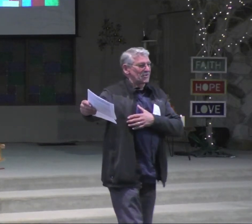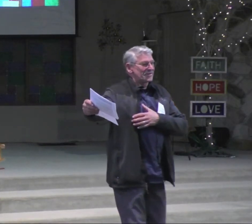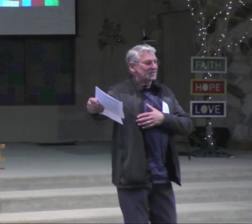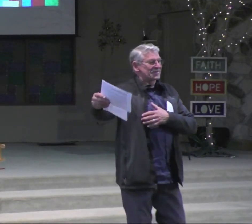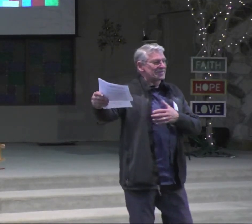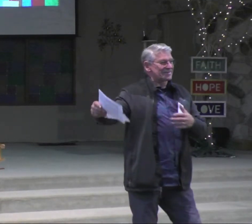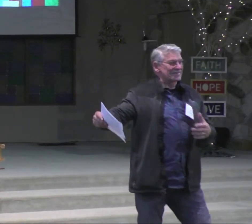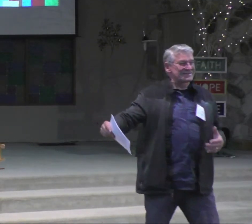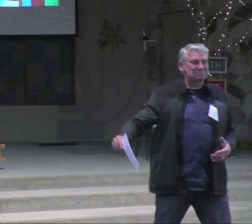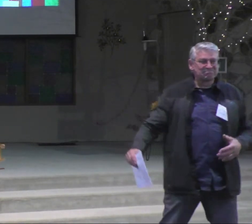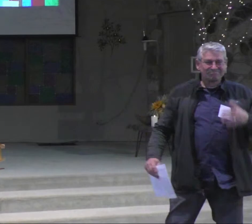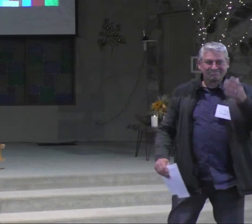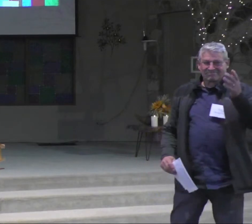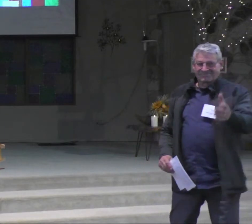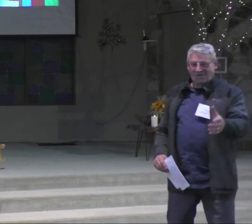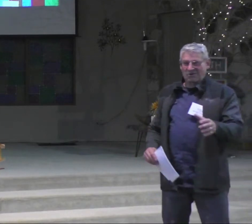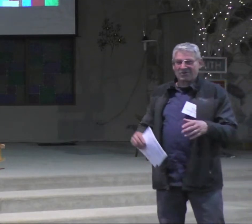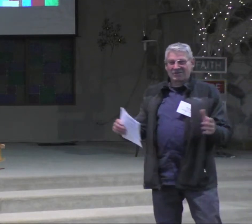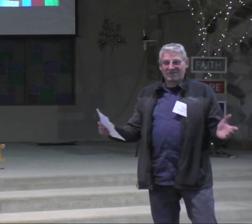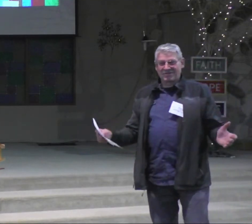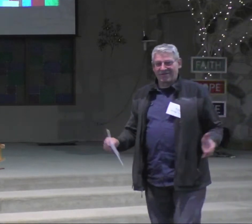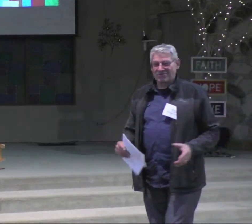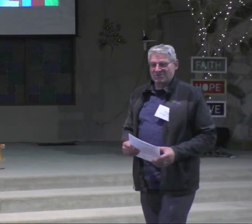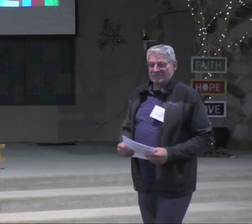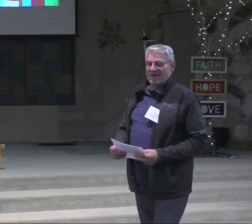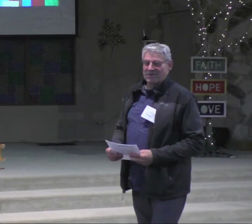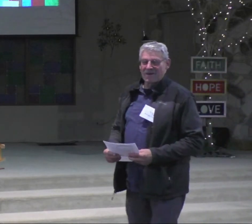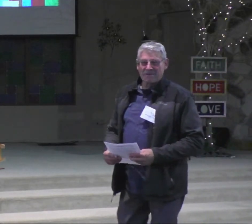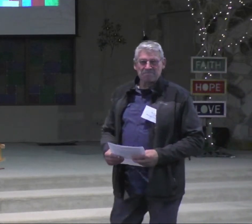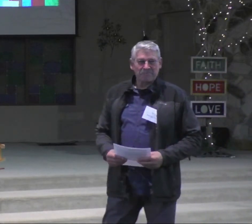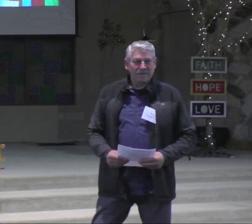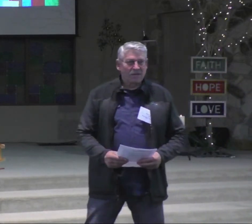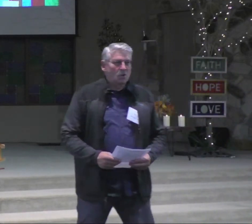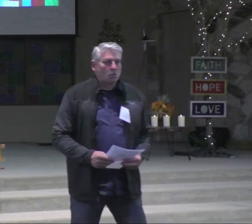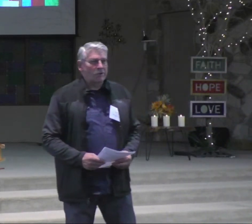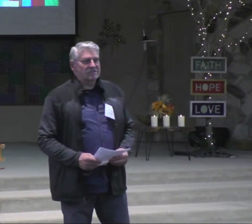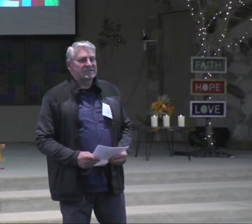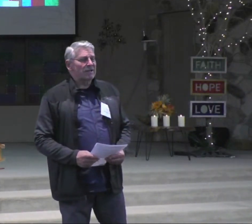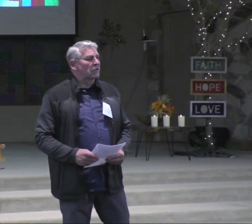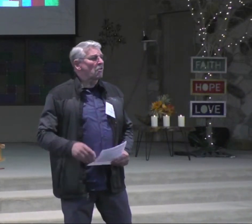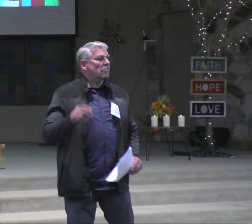Don't